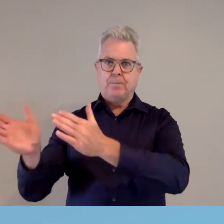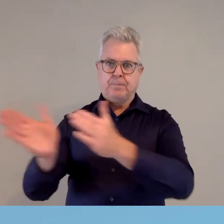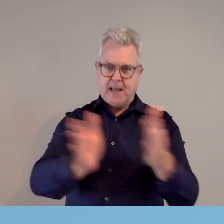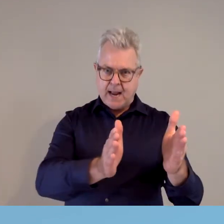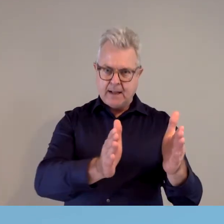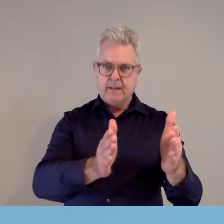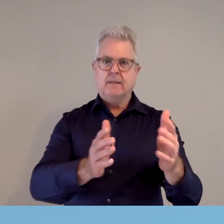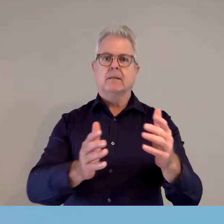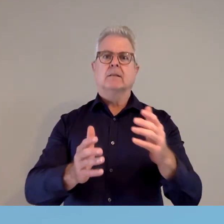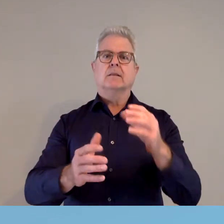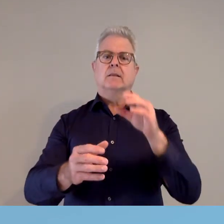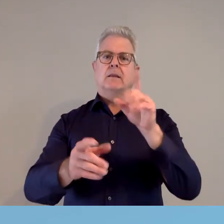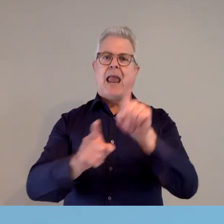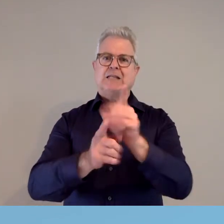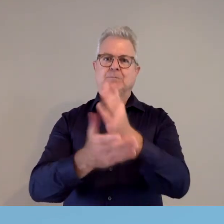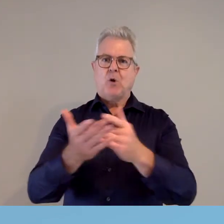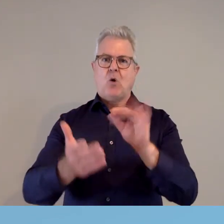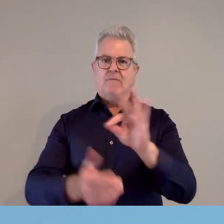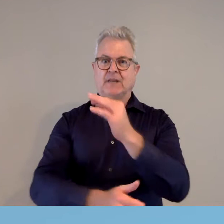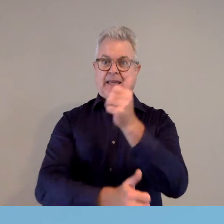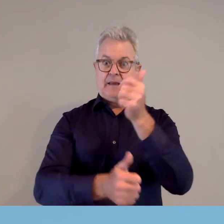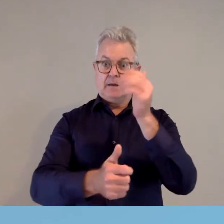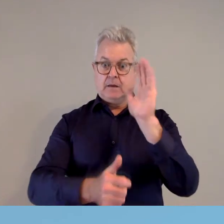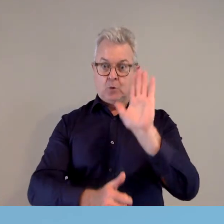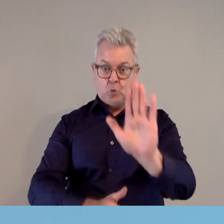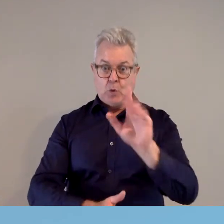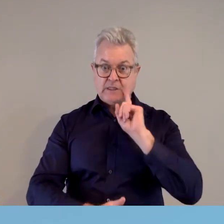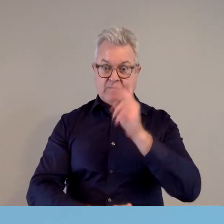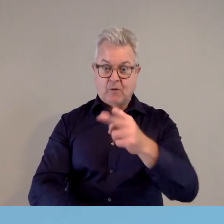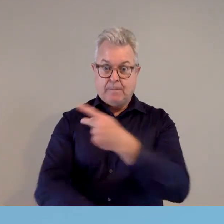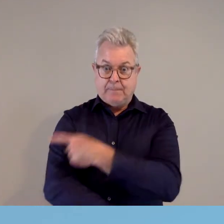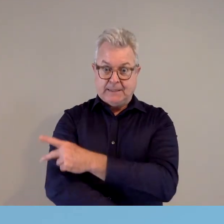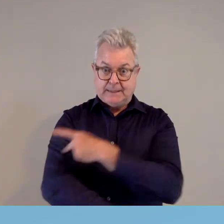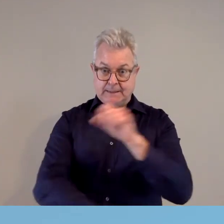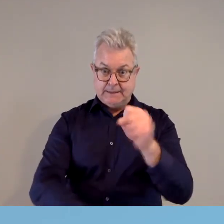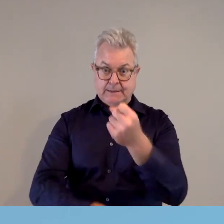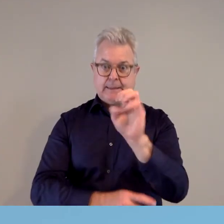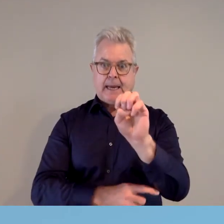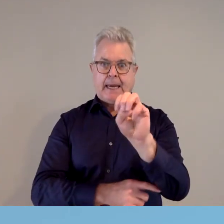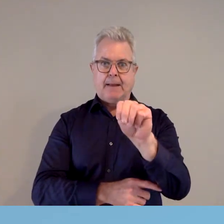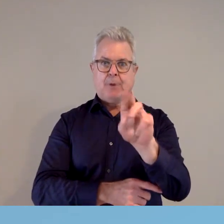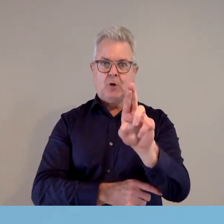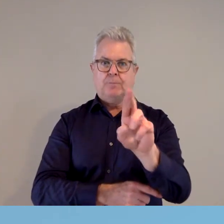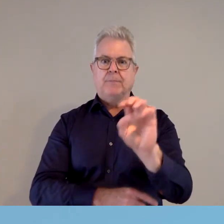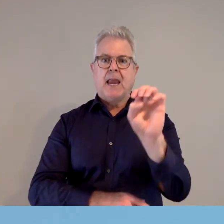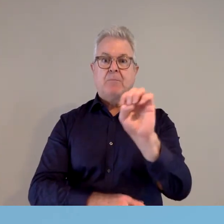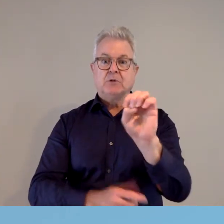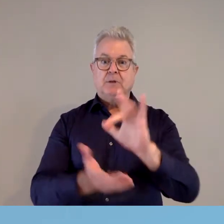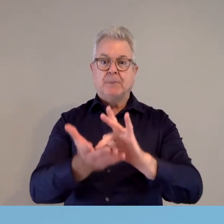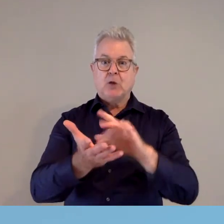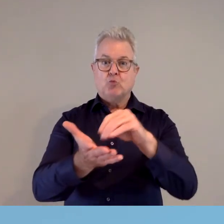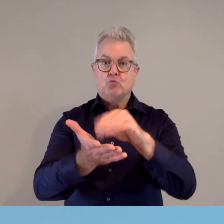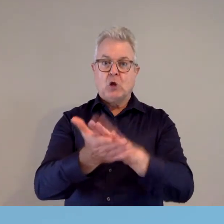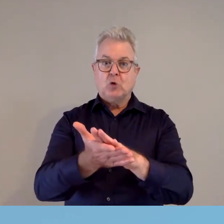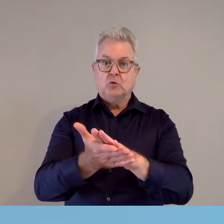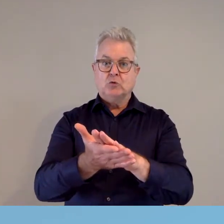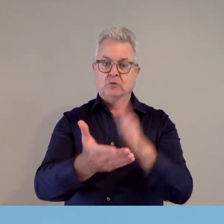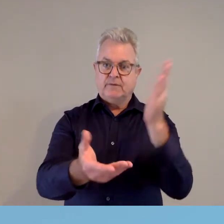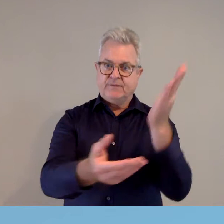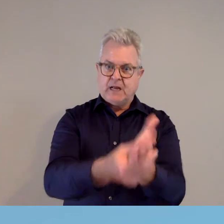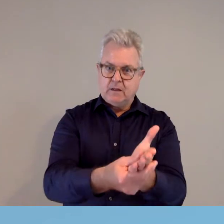Do take that form into your plans as a part of the